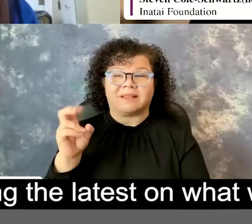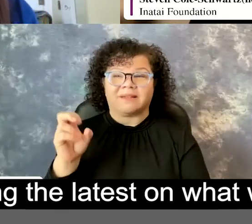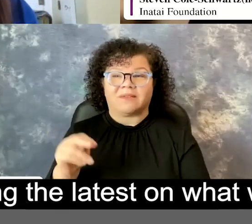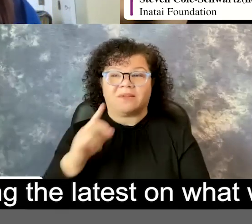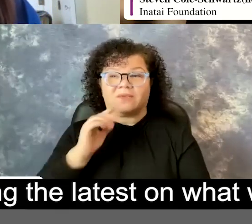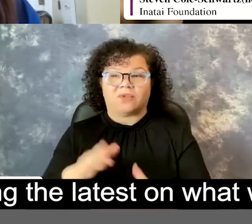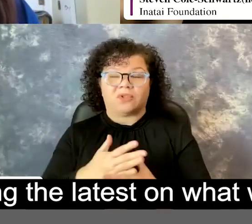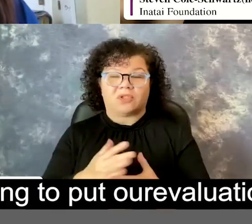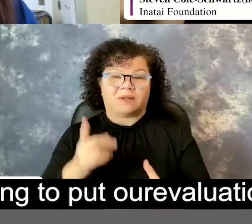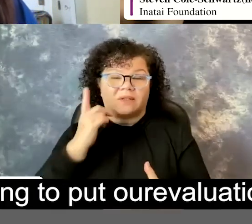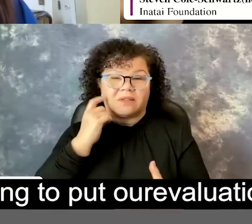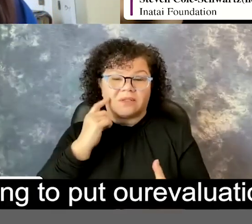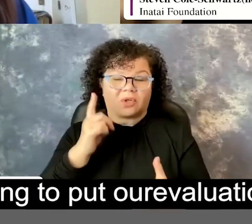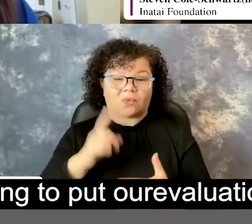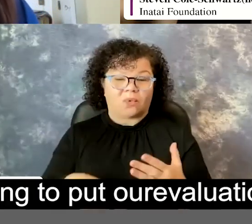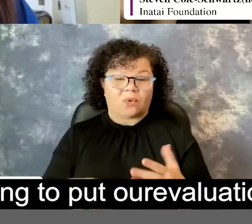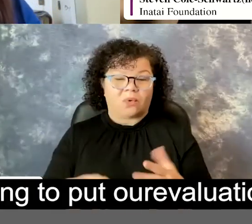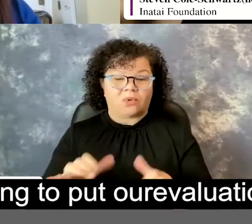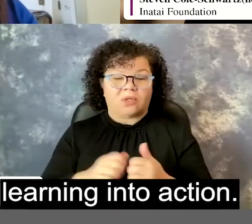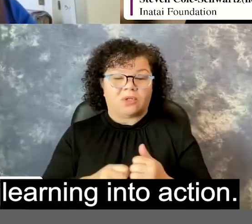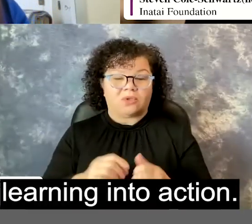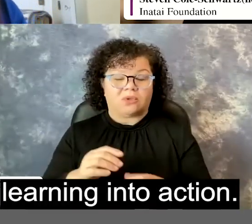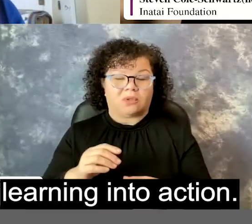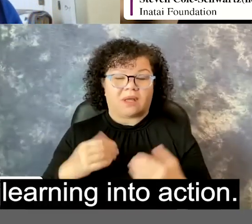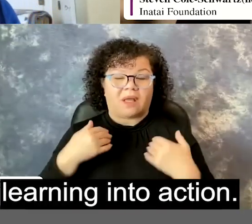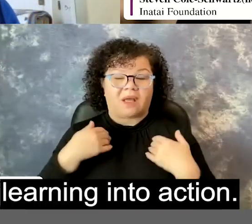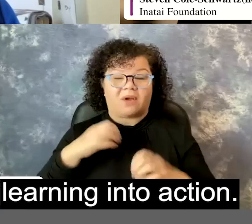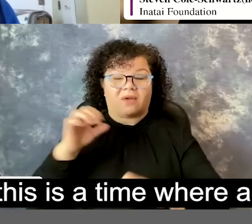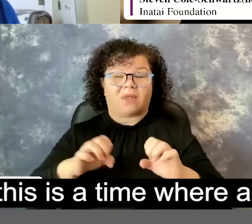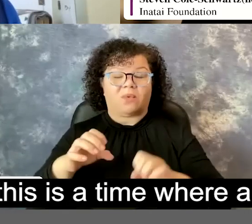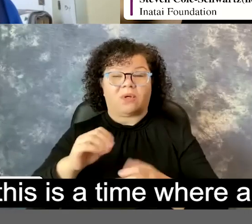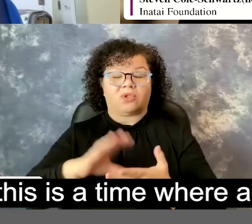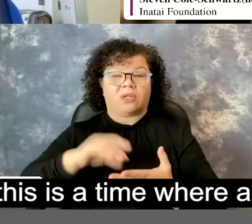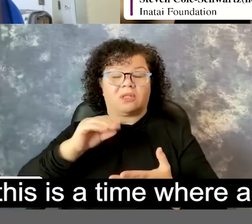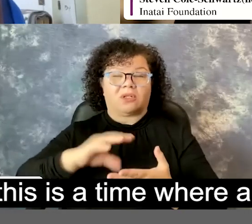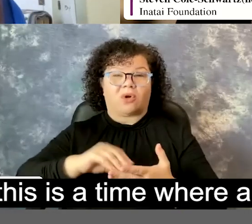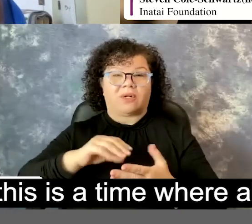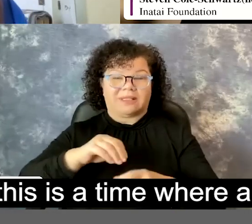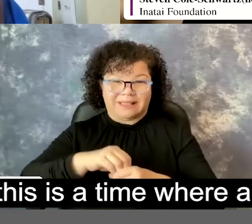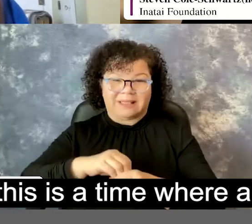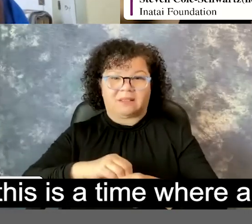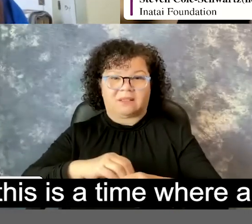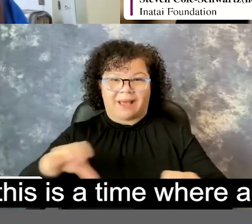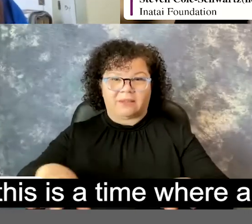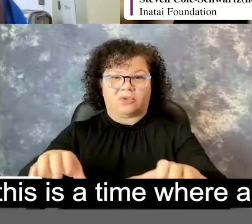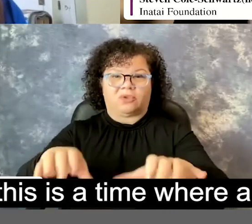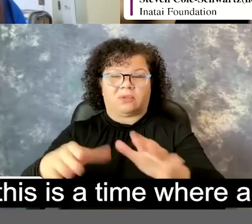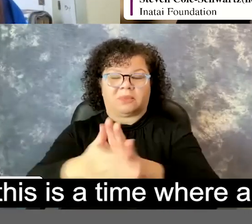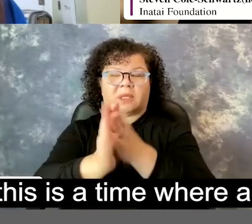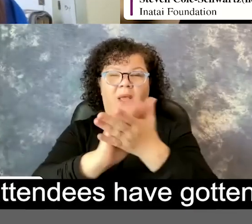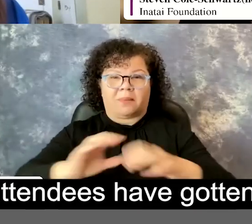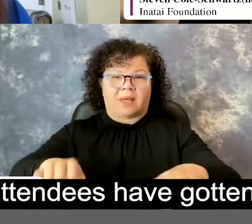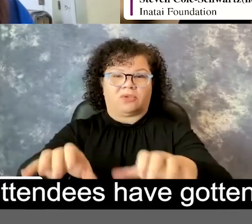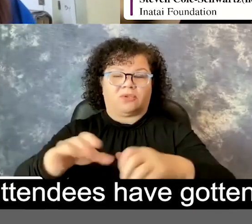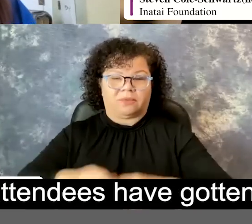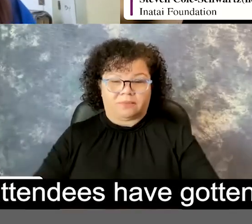on what we're doing to put our evaluation learning into action. So this is a time where,